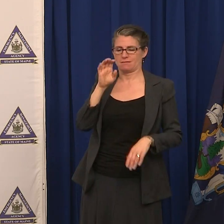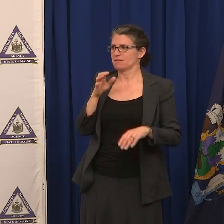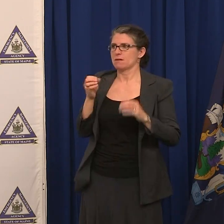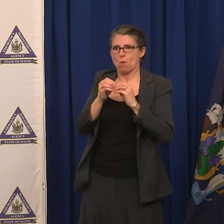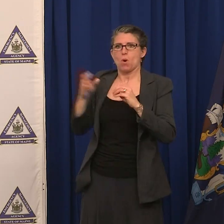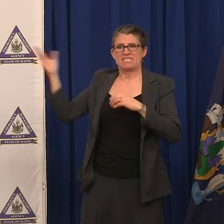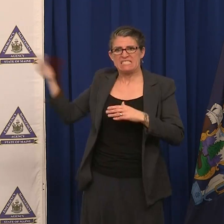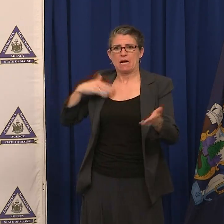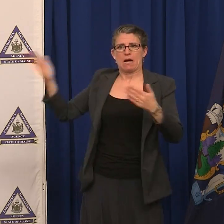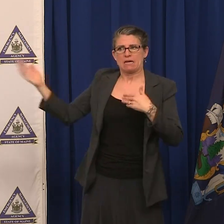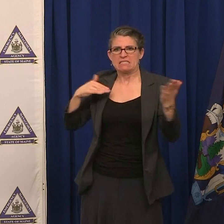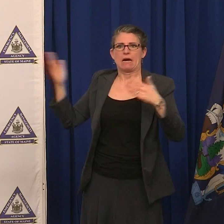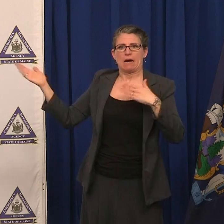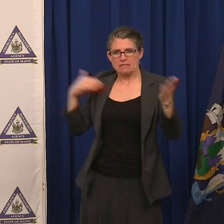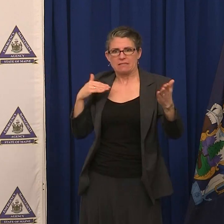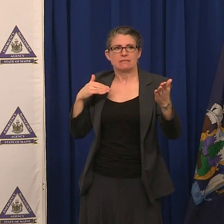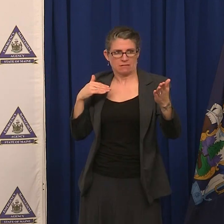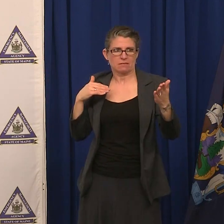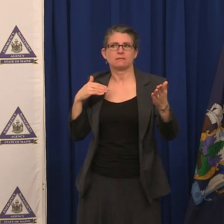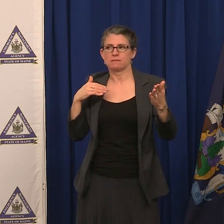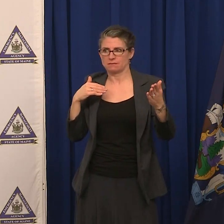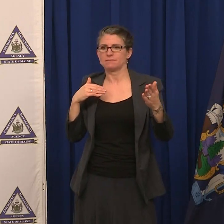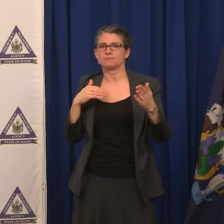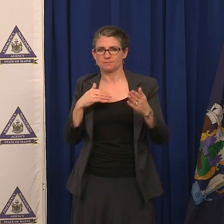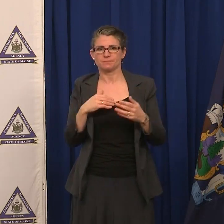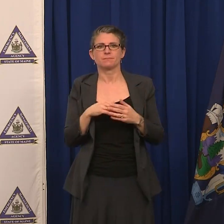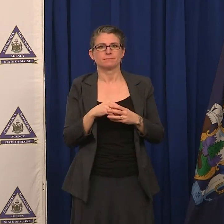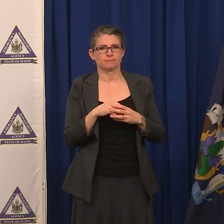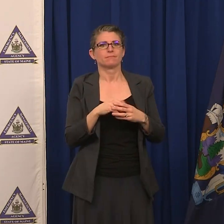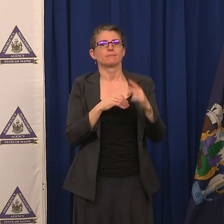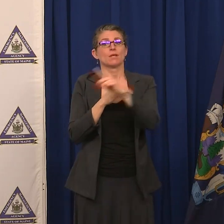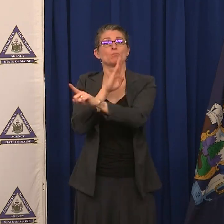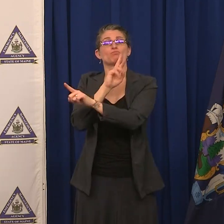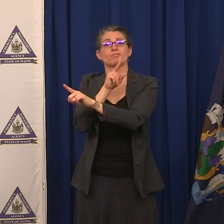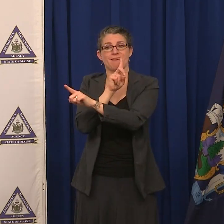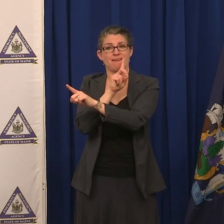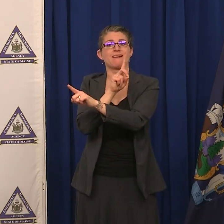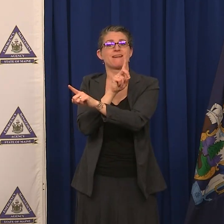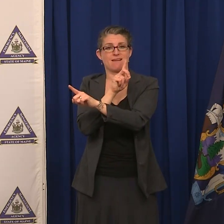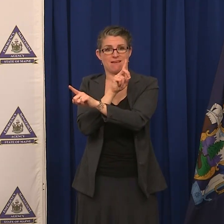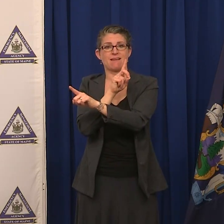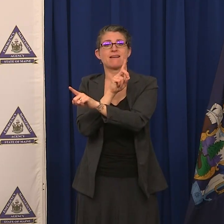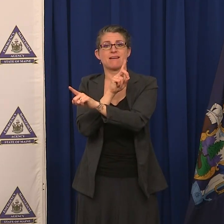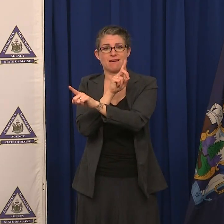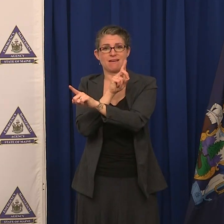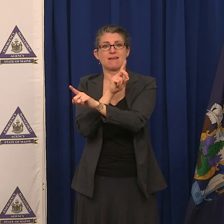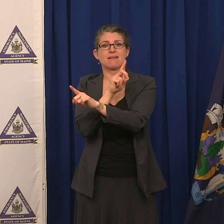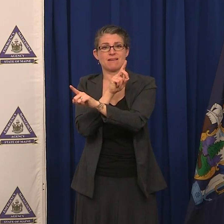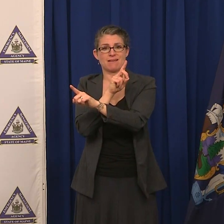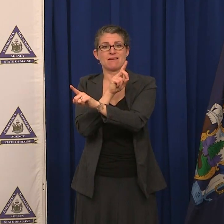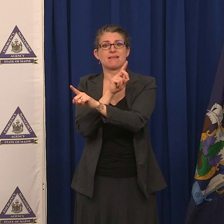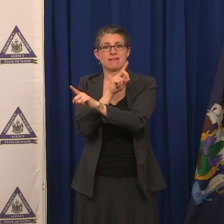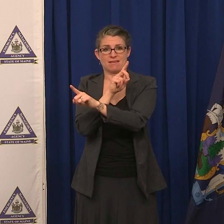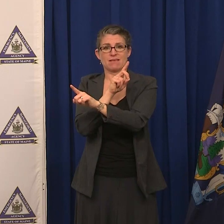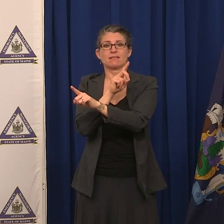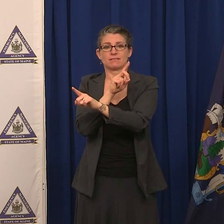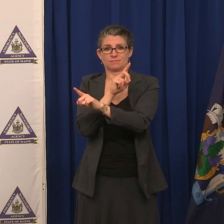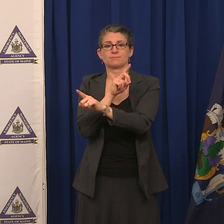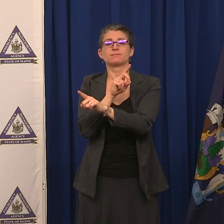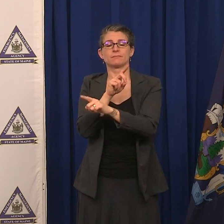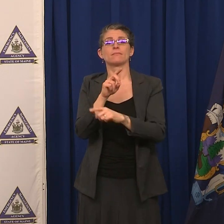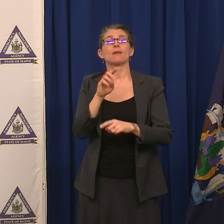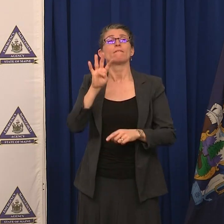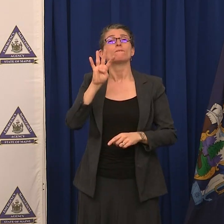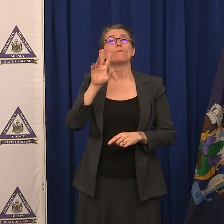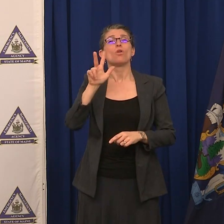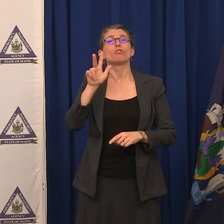and then we'll go back to the phone. So Brad? We've got 43 healthcare workers now infected. Is the lack of PPE